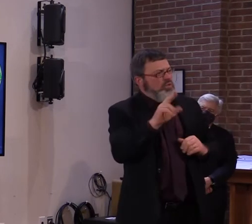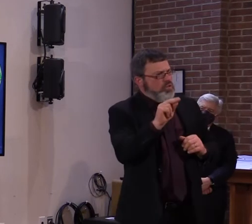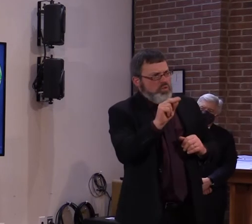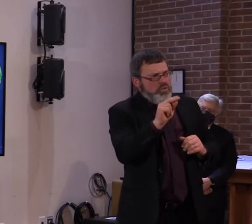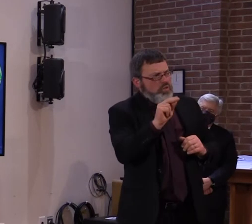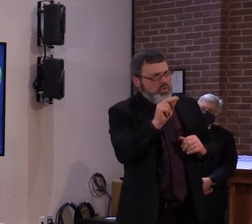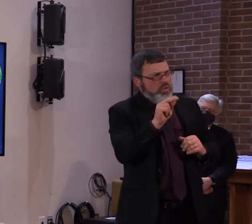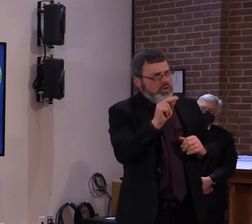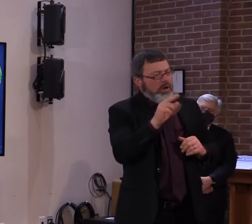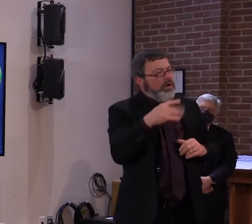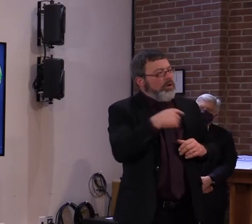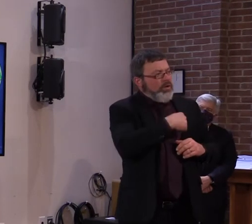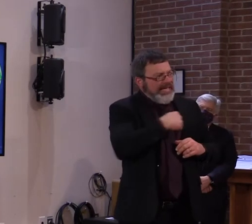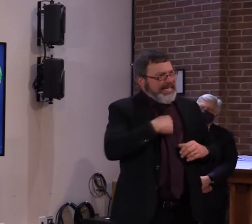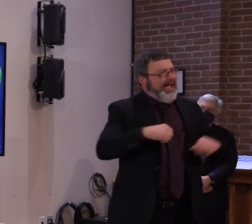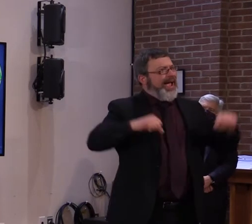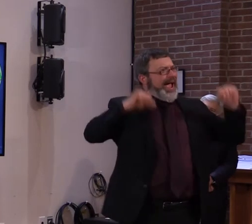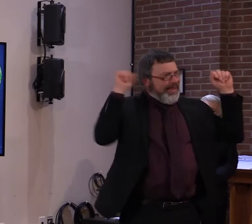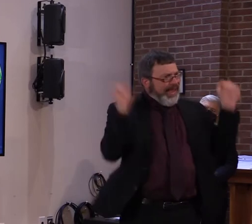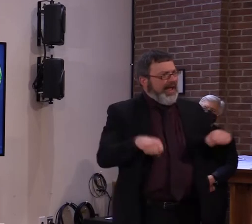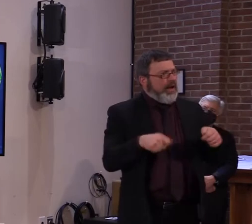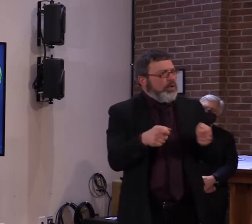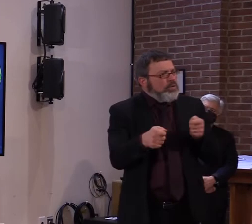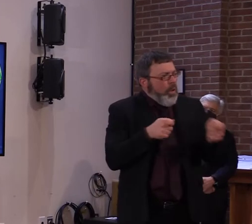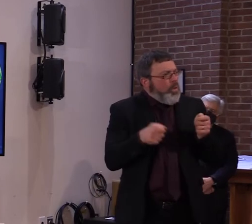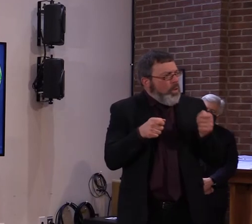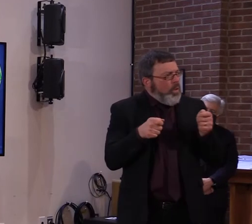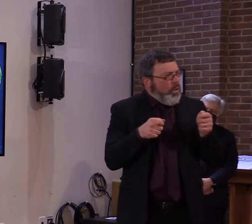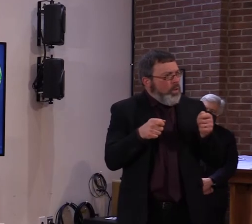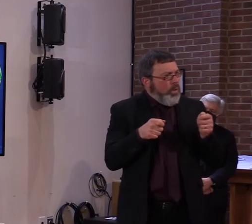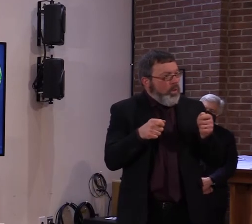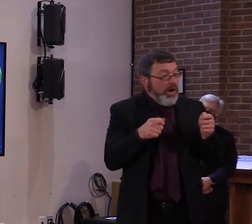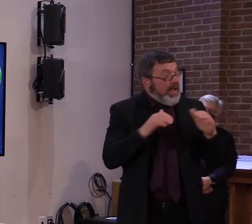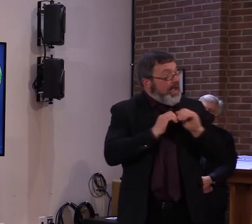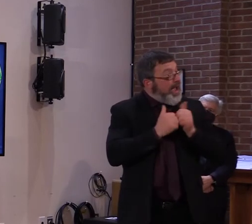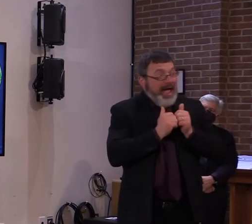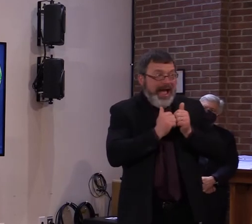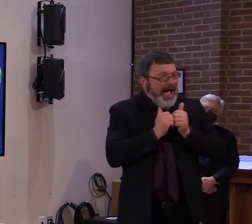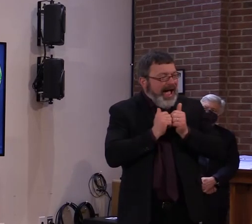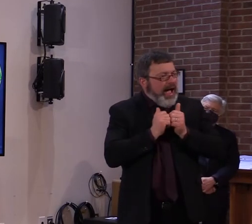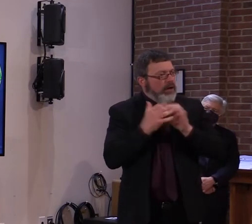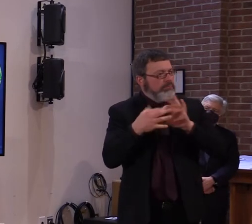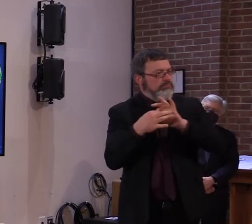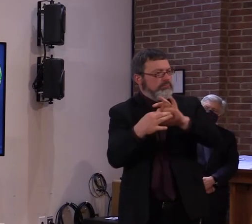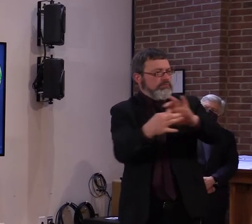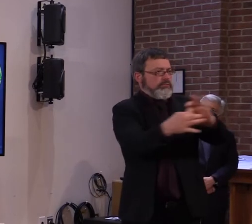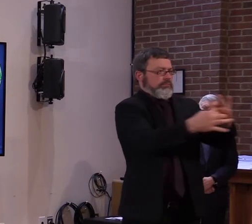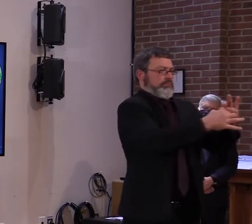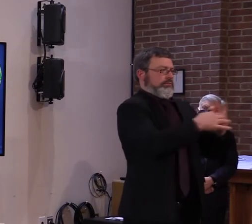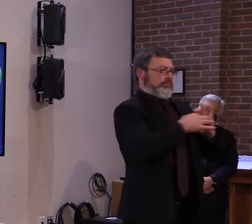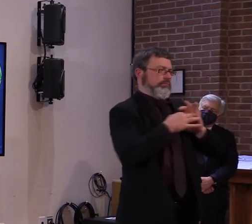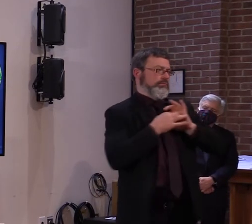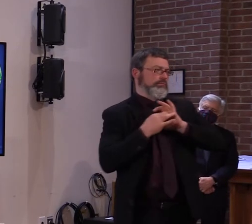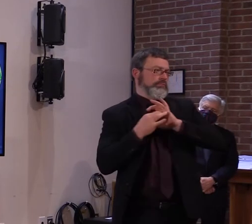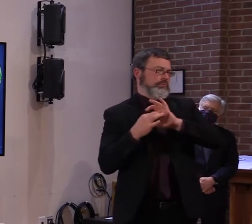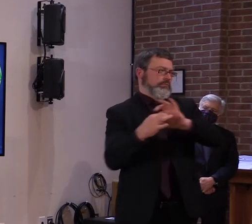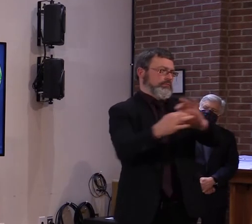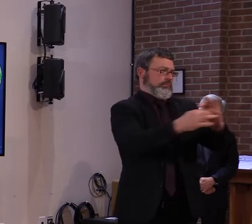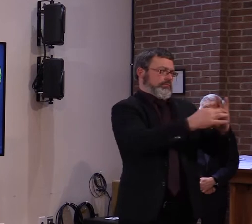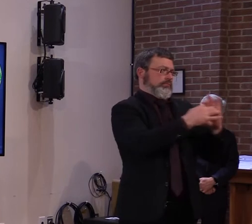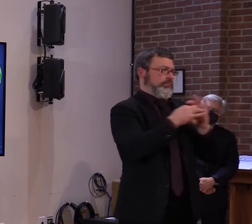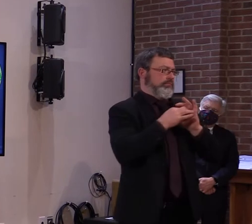work together. Our contact tracing teams are working around the clock under the increasing burden of